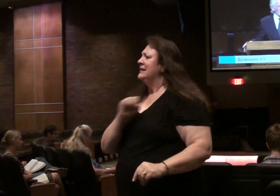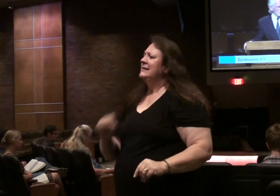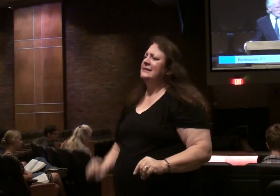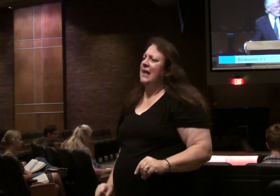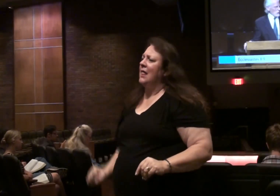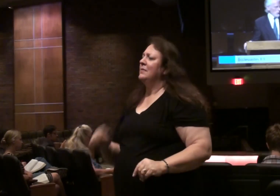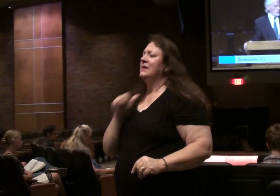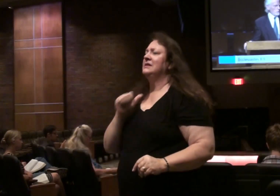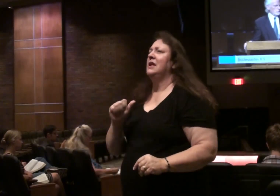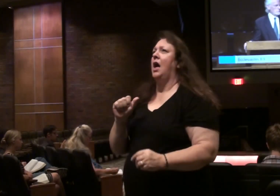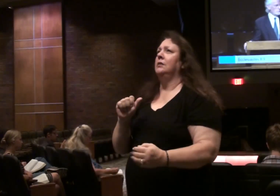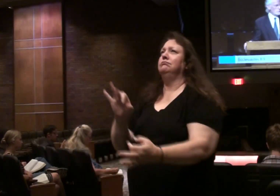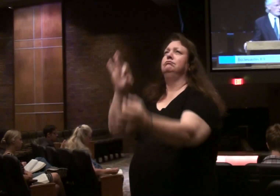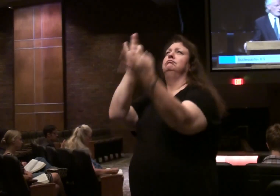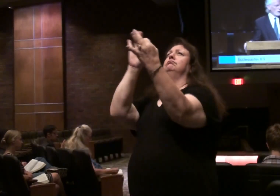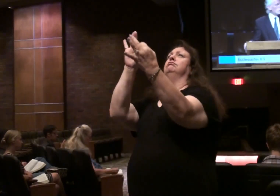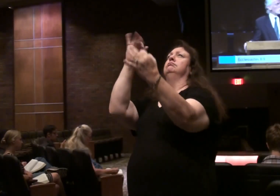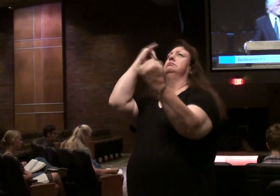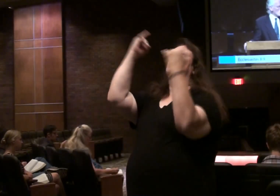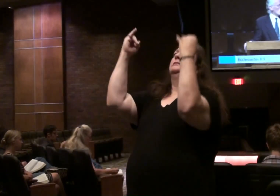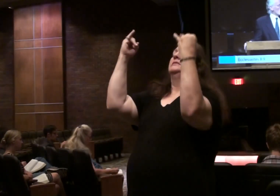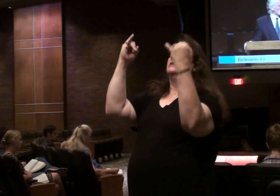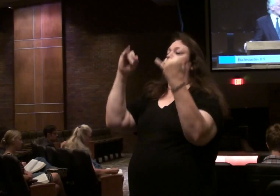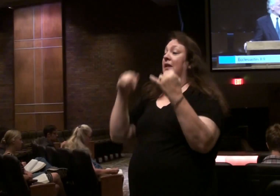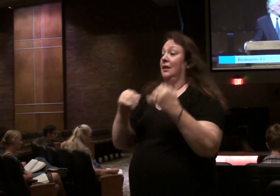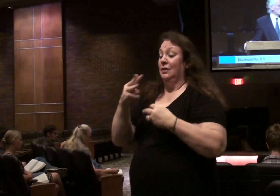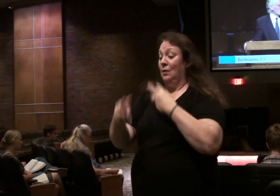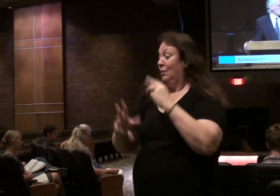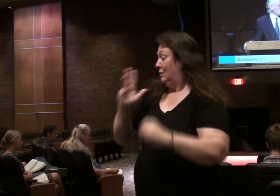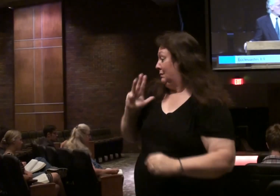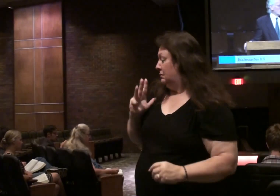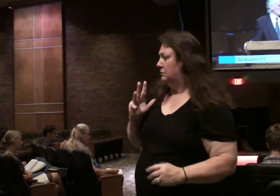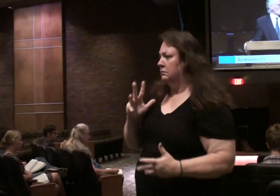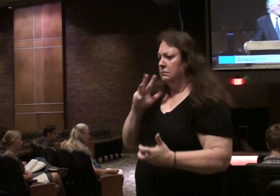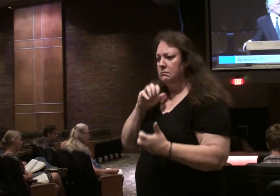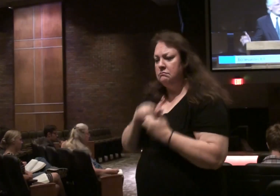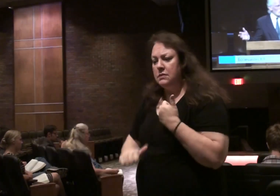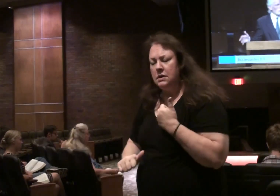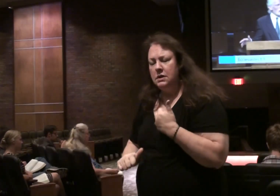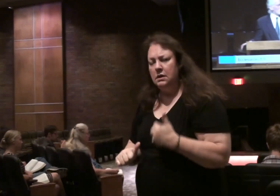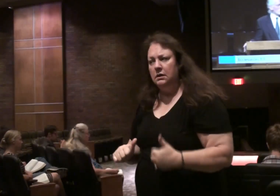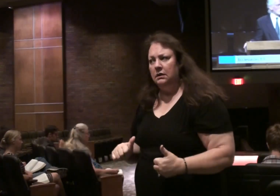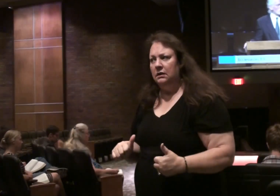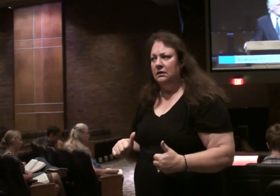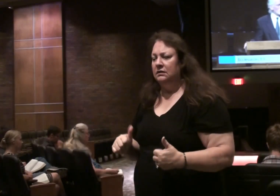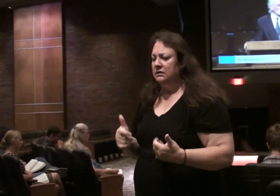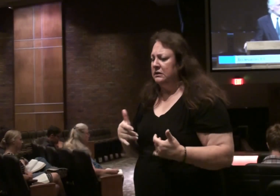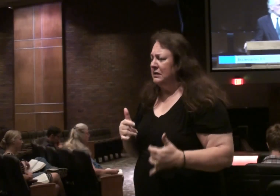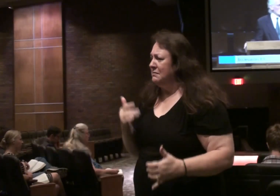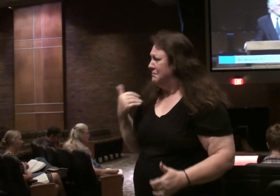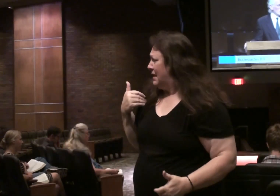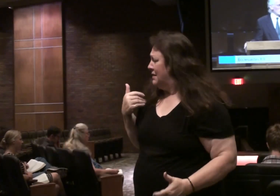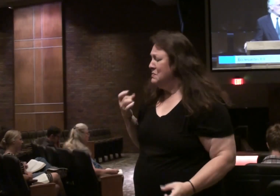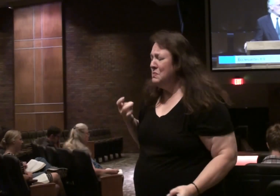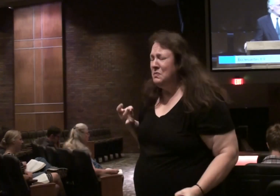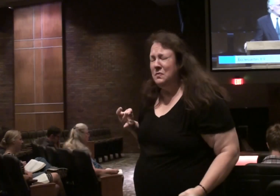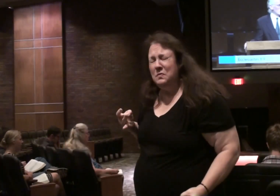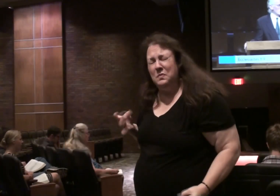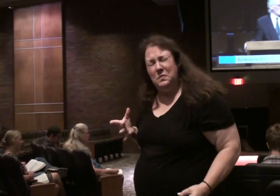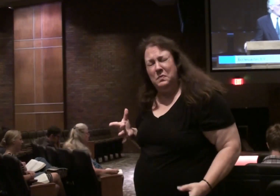not idealistic here. It was a cruel world. The world could be a cruel place. It was very cruel in those